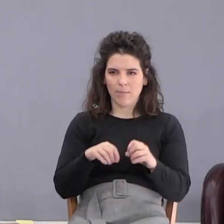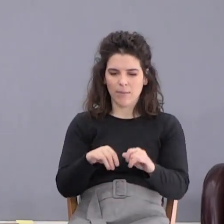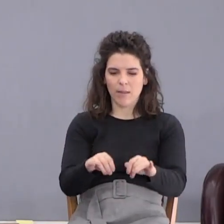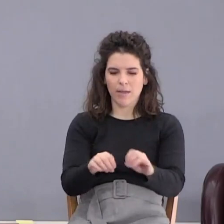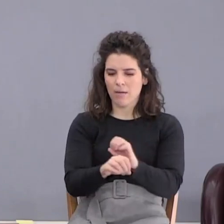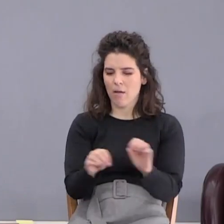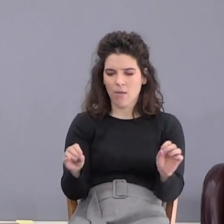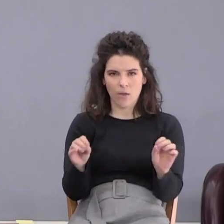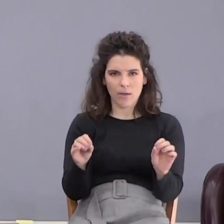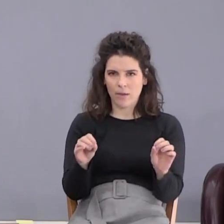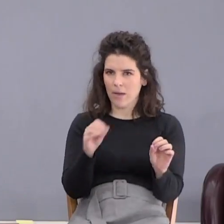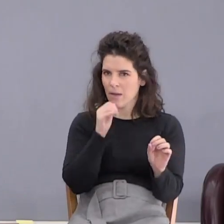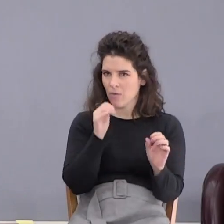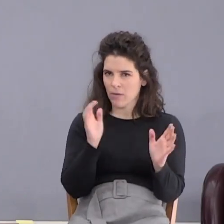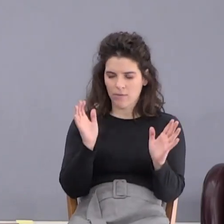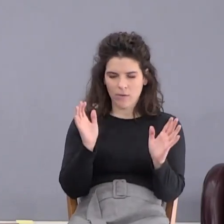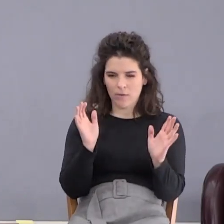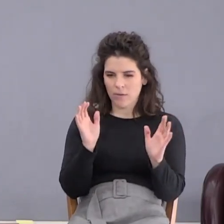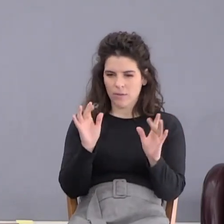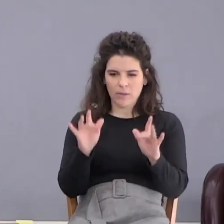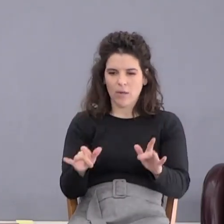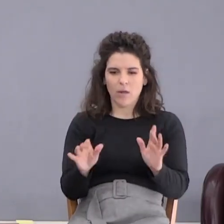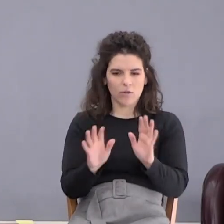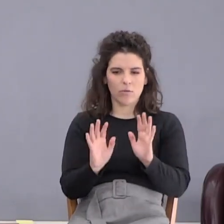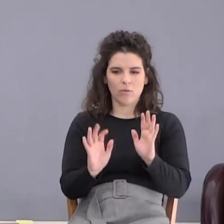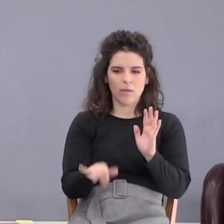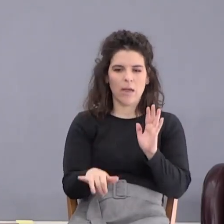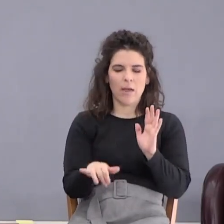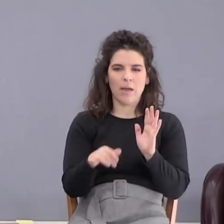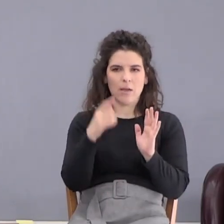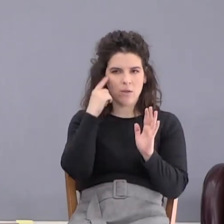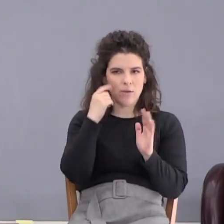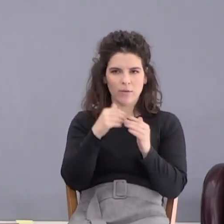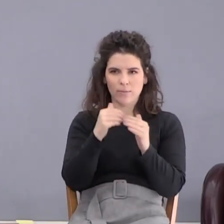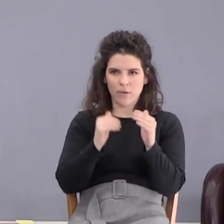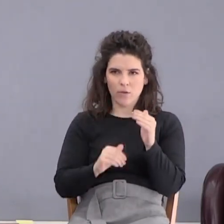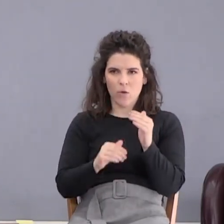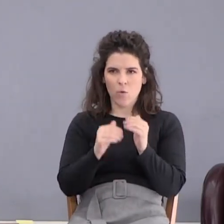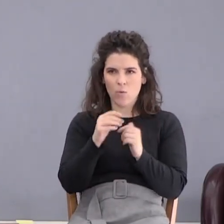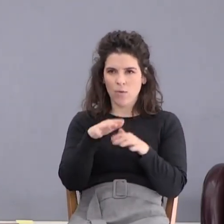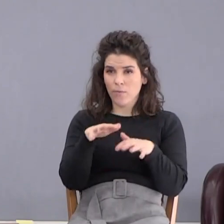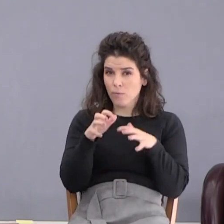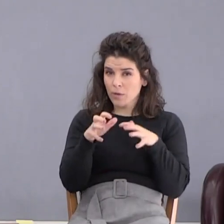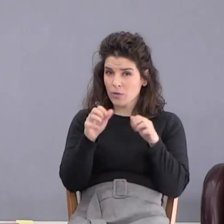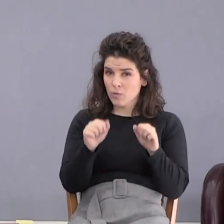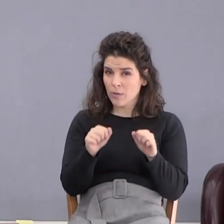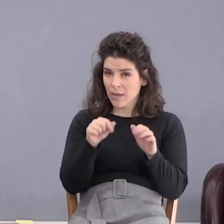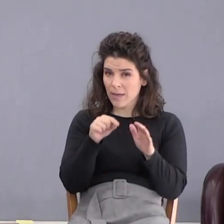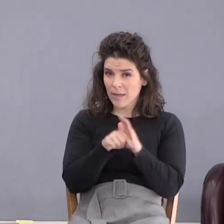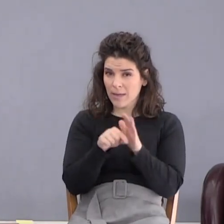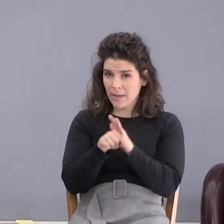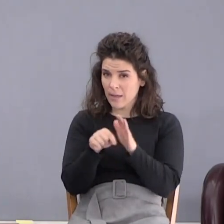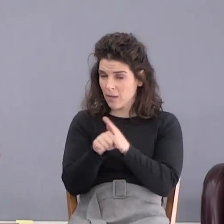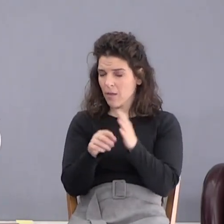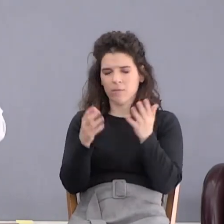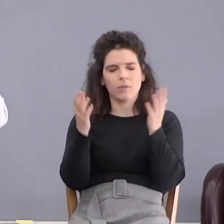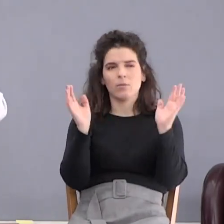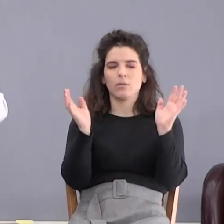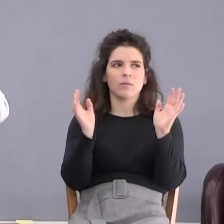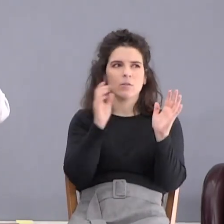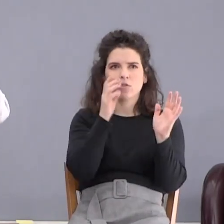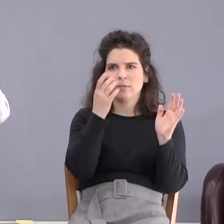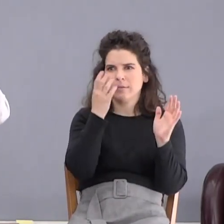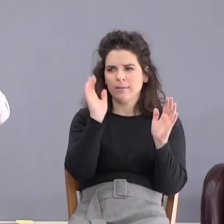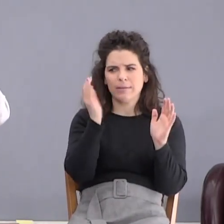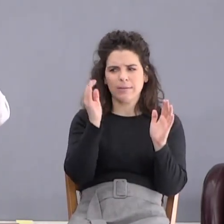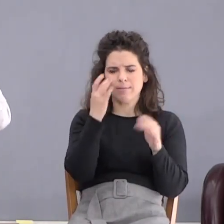anything. I don't even touch any of that. I thought if it's below the freeze, you might kill. Anyway, so I don't know. It just seems a little bit